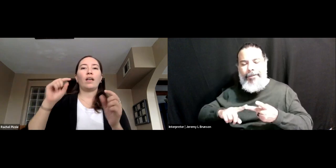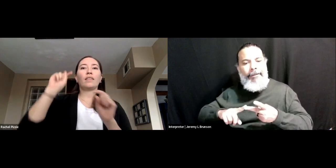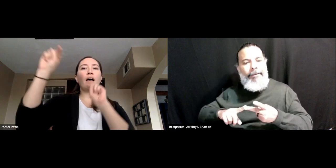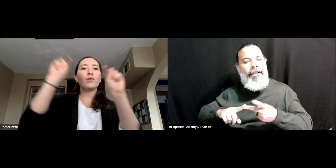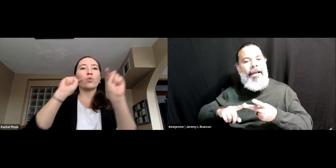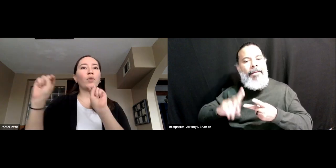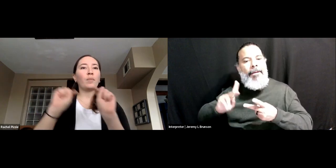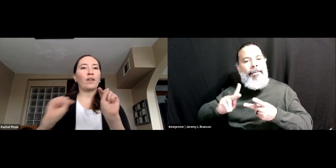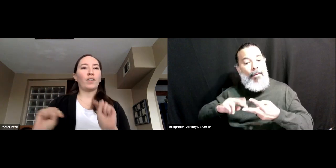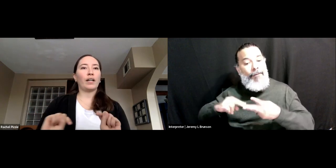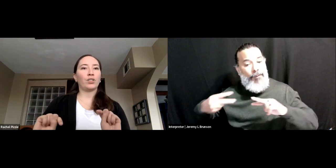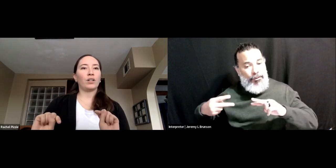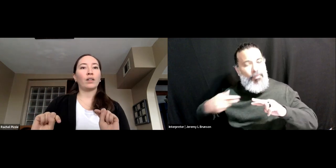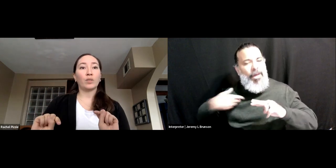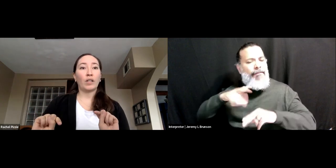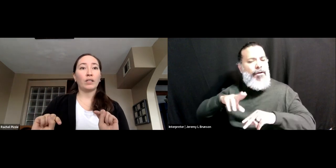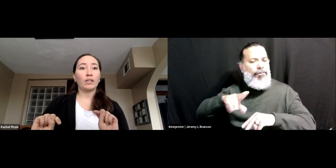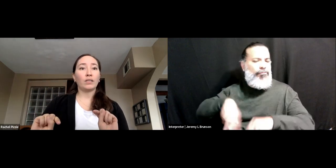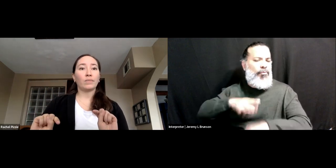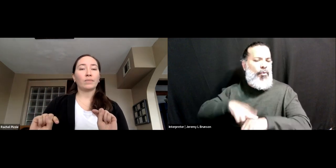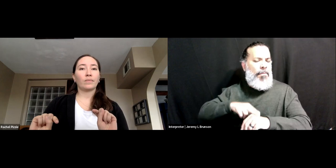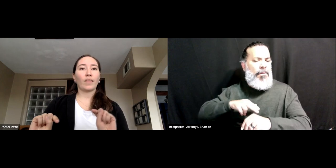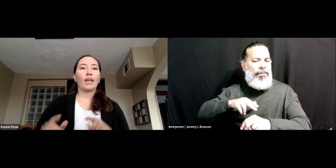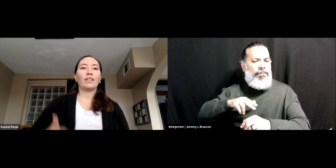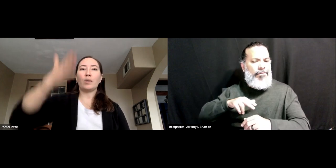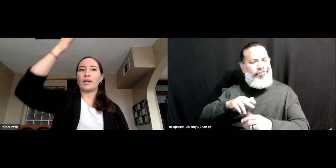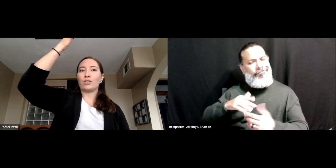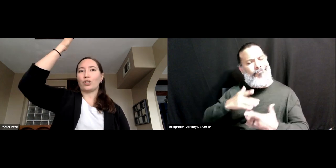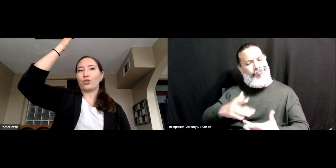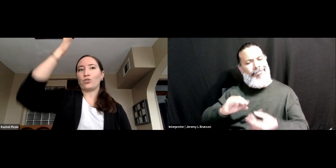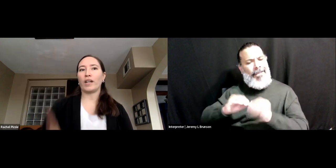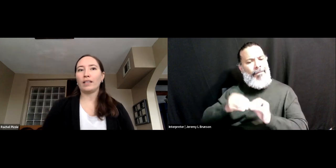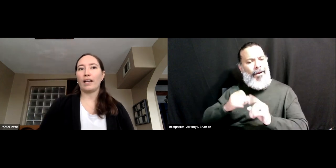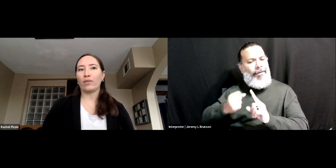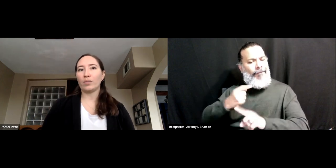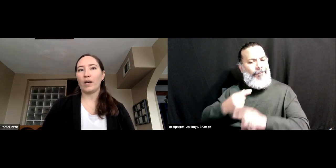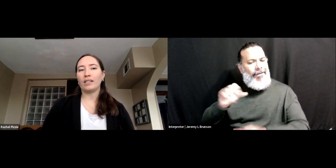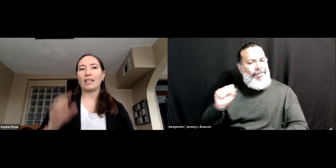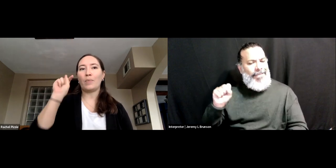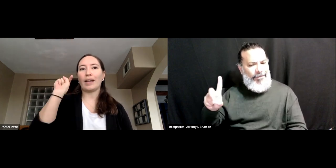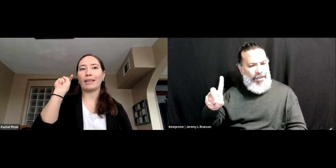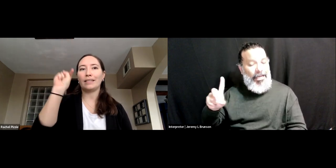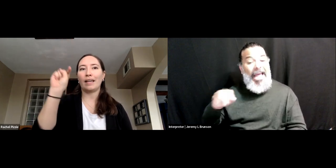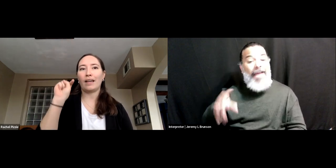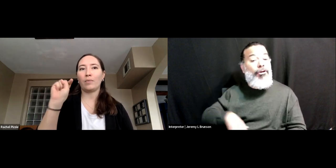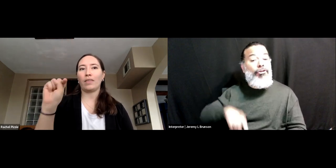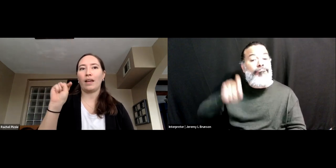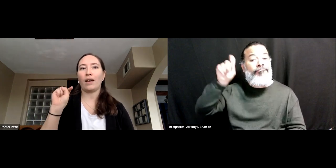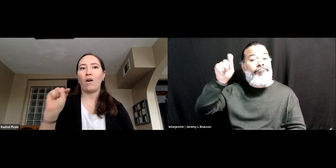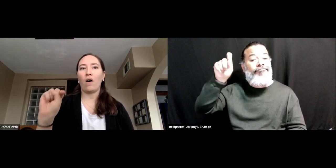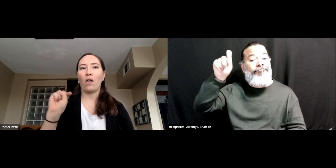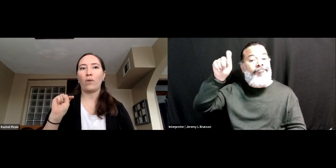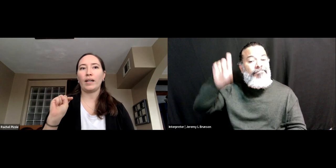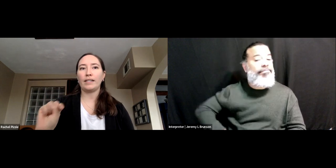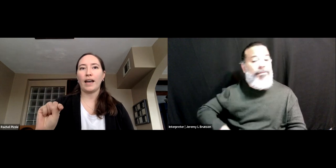scored, they'll have a normal amount of variation in their responses. If somebody is just straight lining responses and picking the same